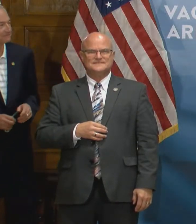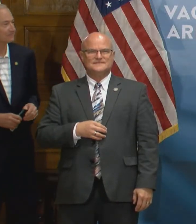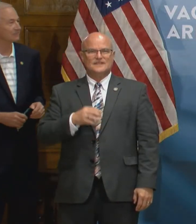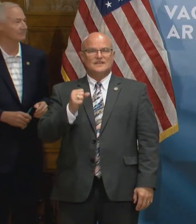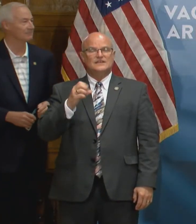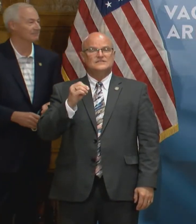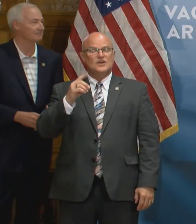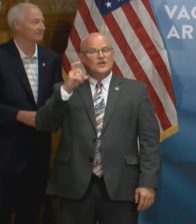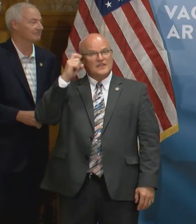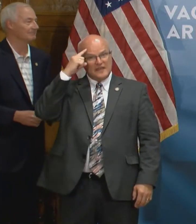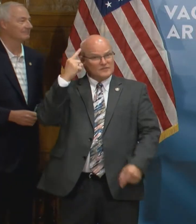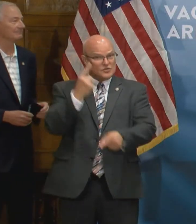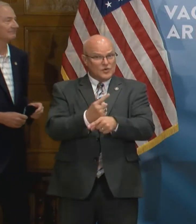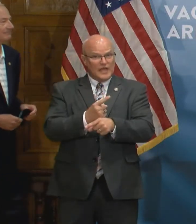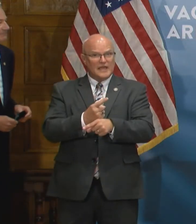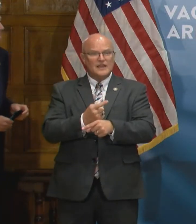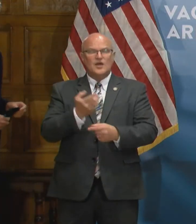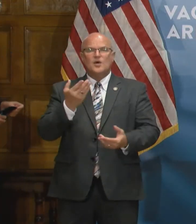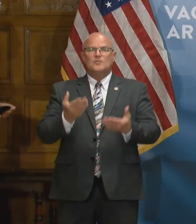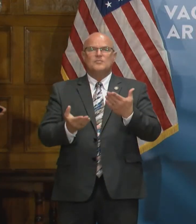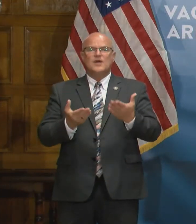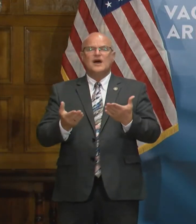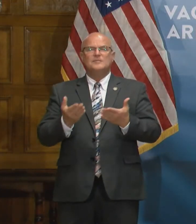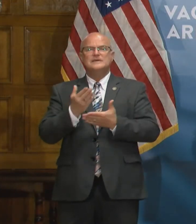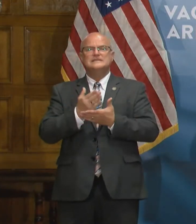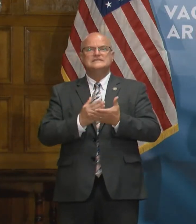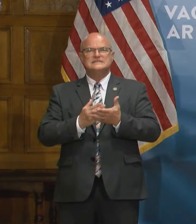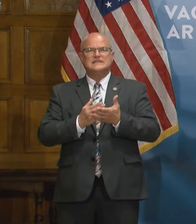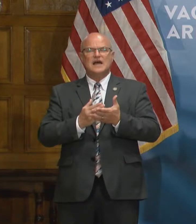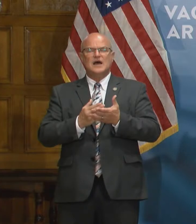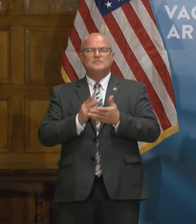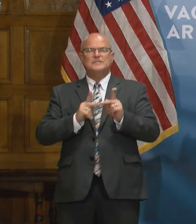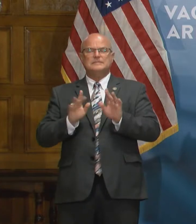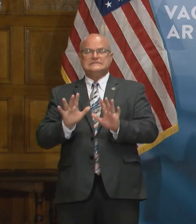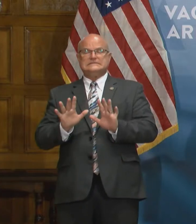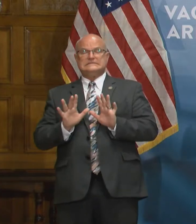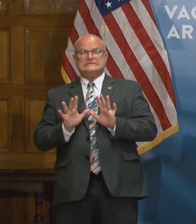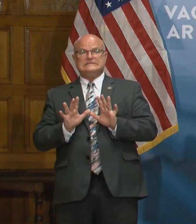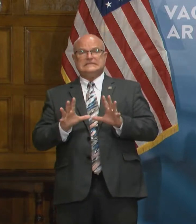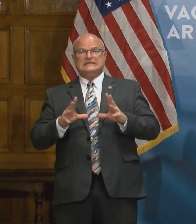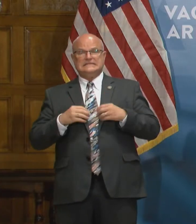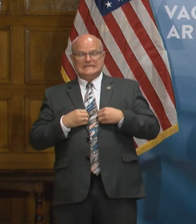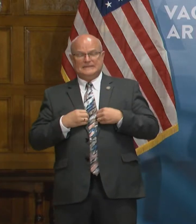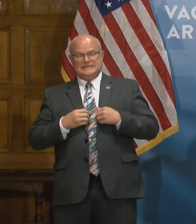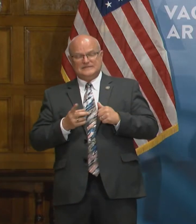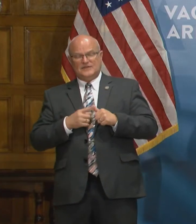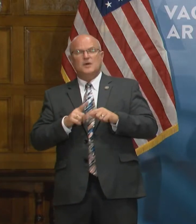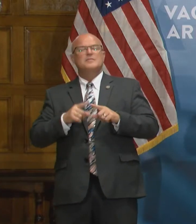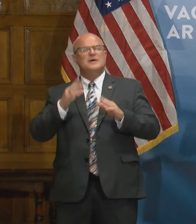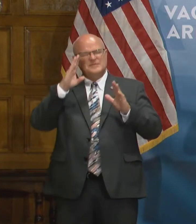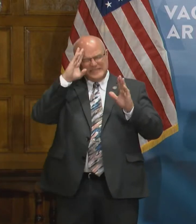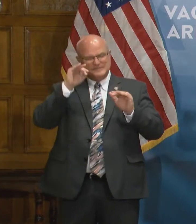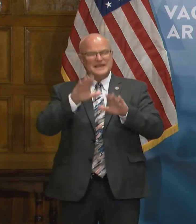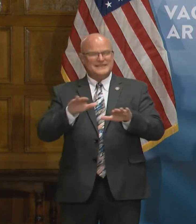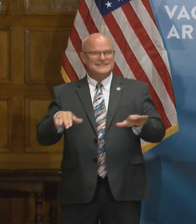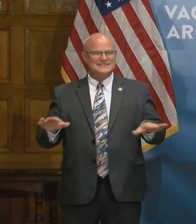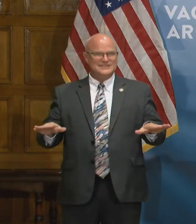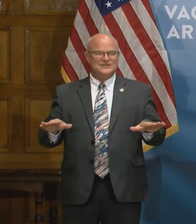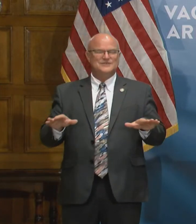So the governor is correct. There'll probably be some trepidation in accepting the vaccine right off the bat, but we expect these children